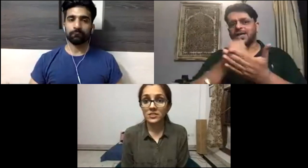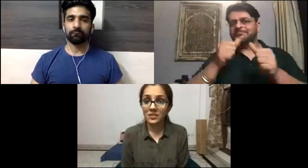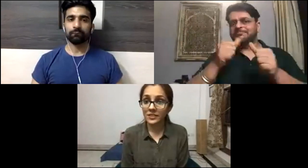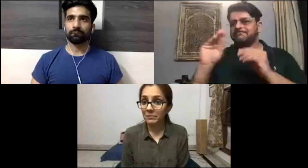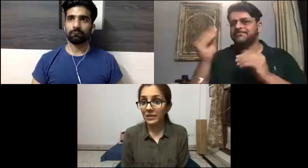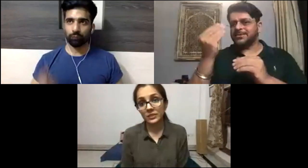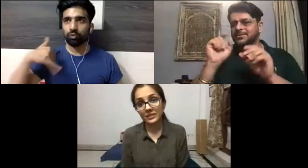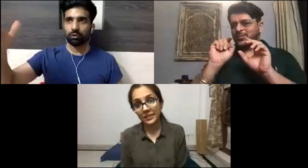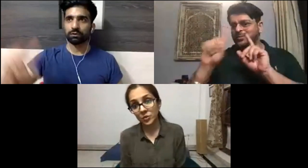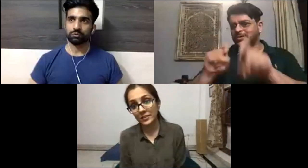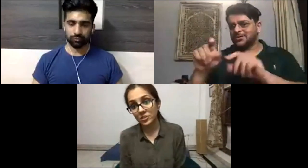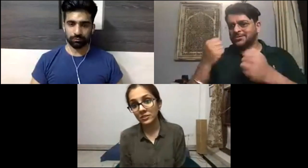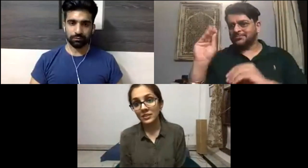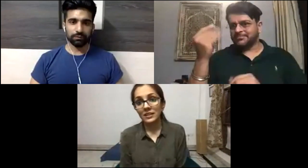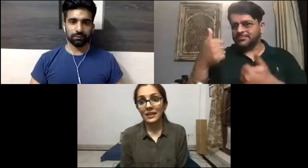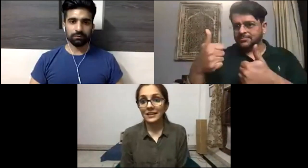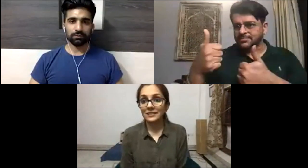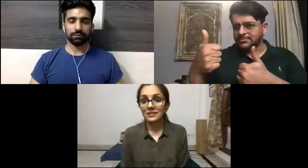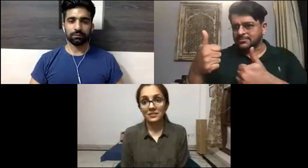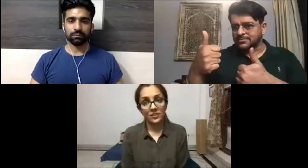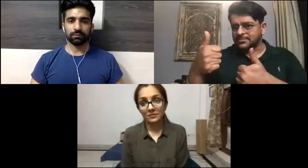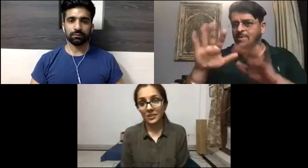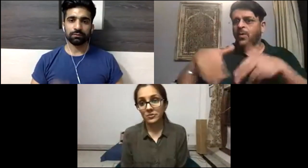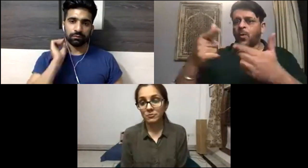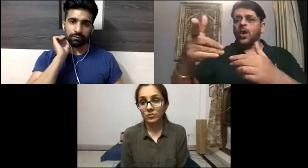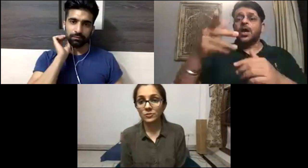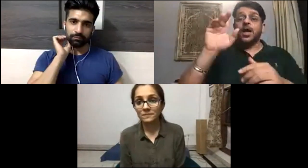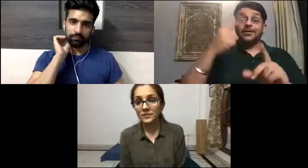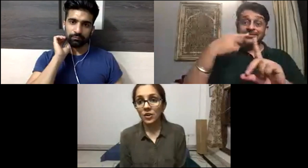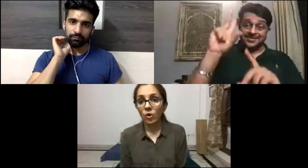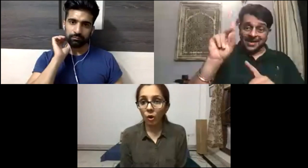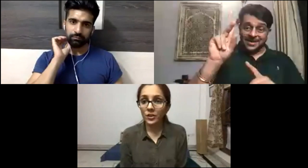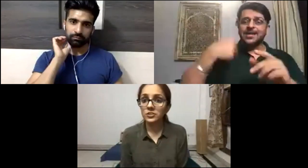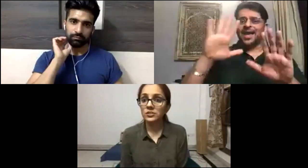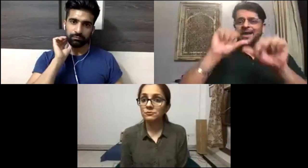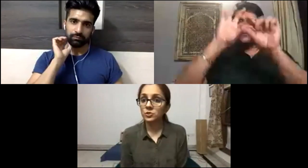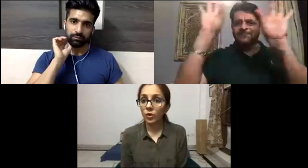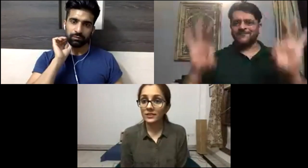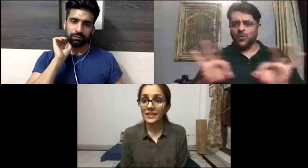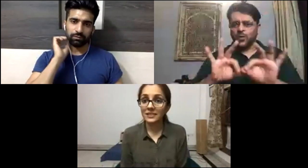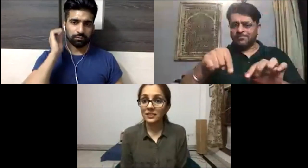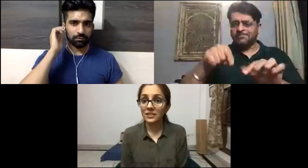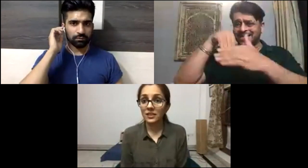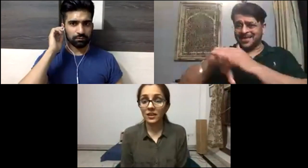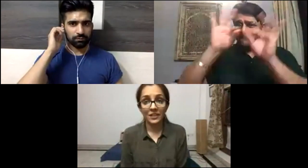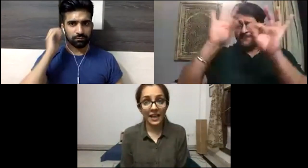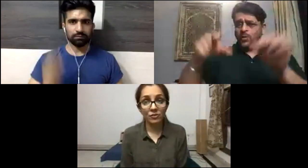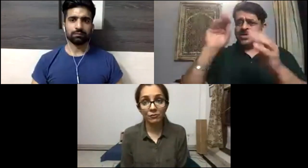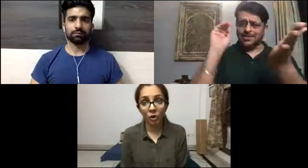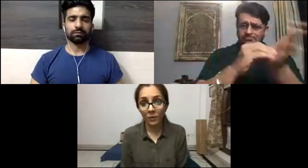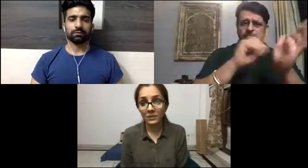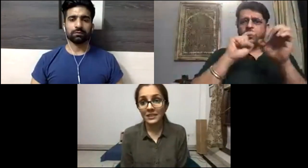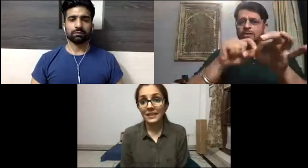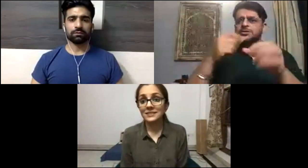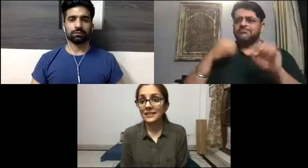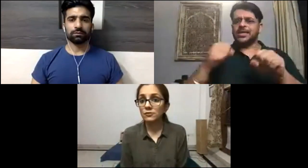Umesh's Instagram and you can send your question. And yeah, we will respond to you. Or if you want, second thing, we have a